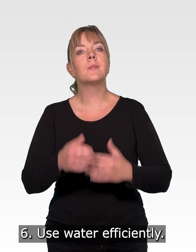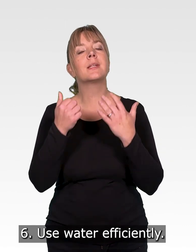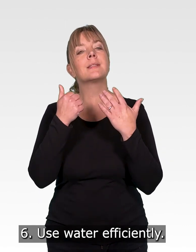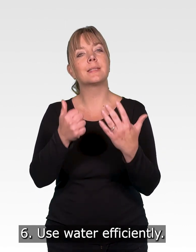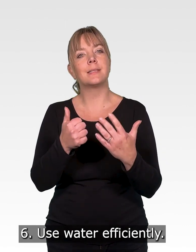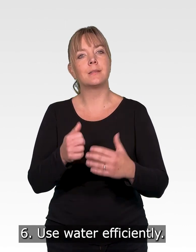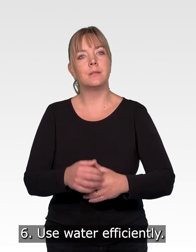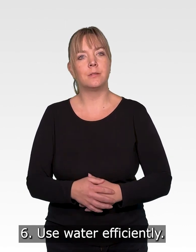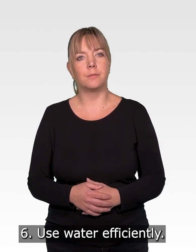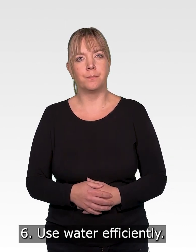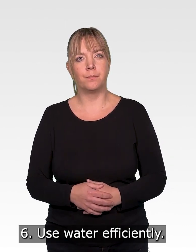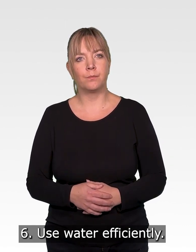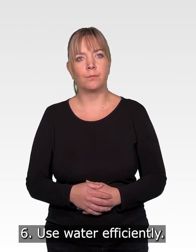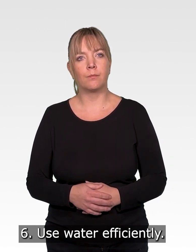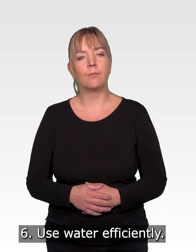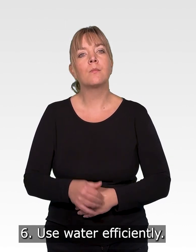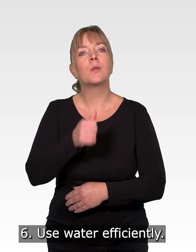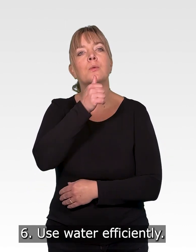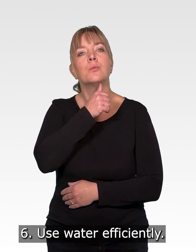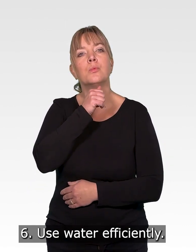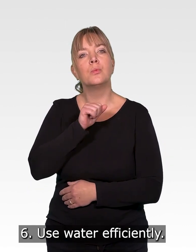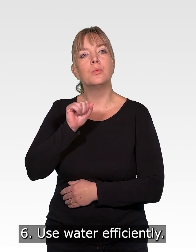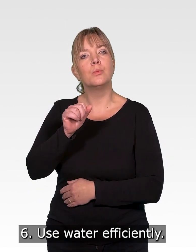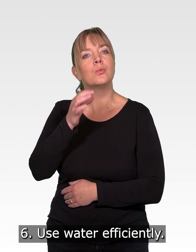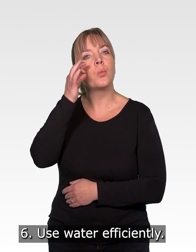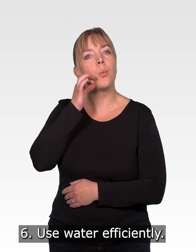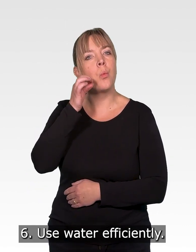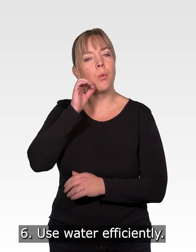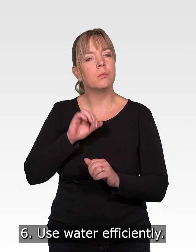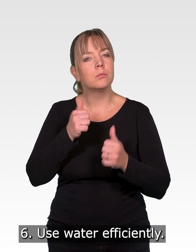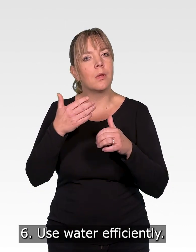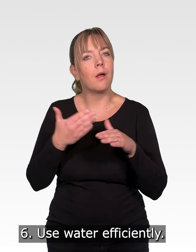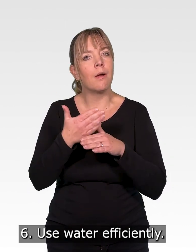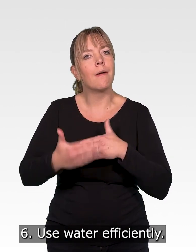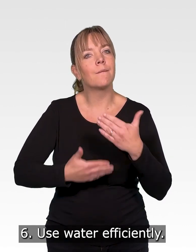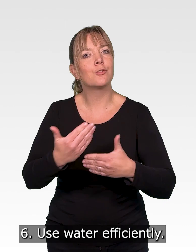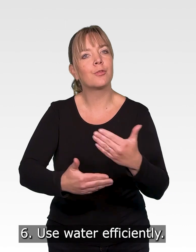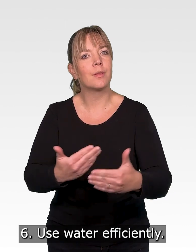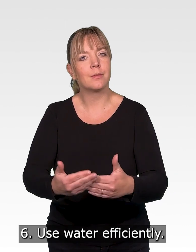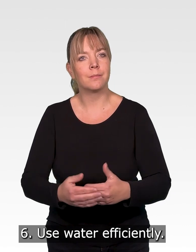Six. Use water efficiently.